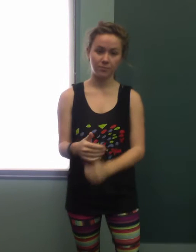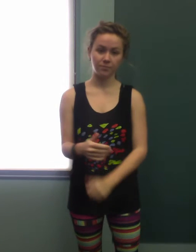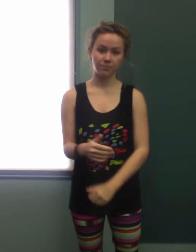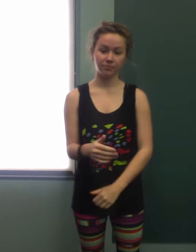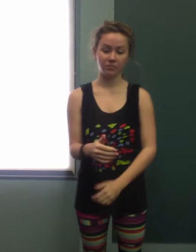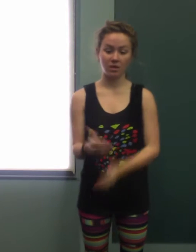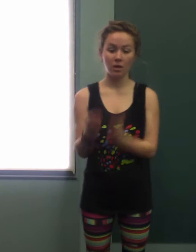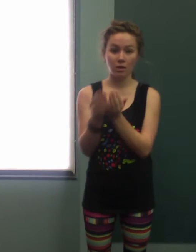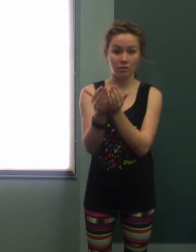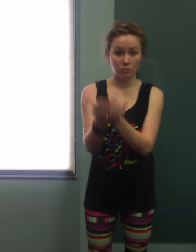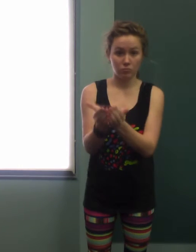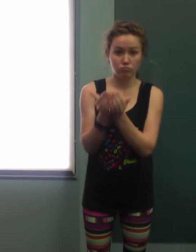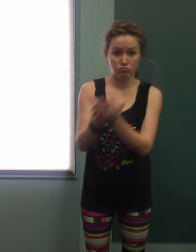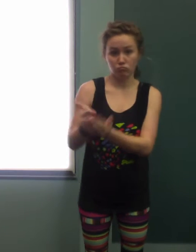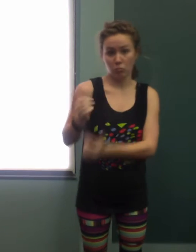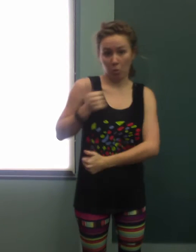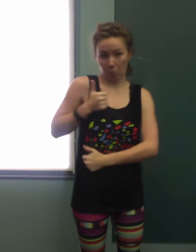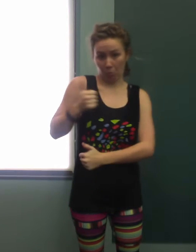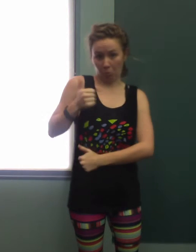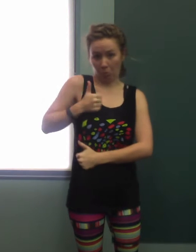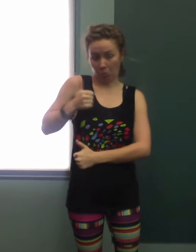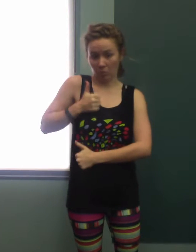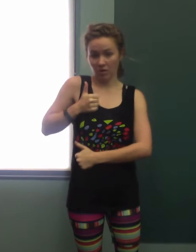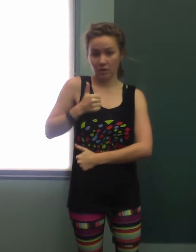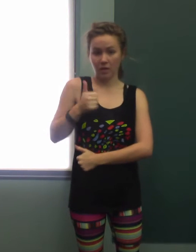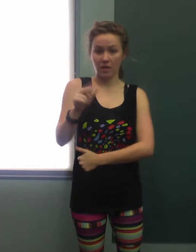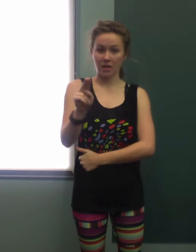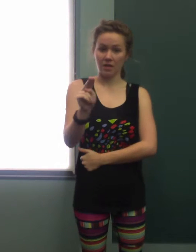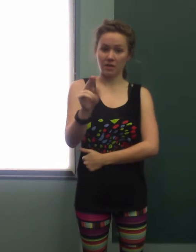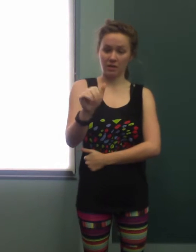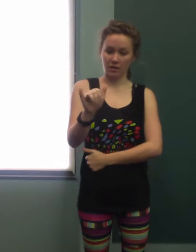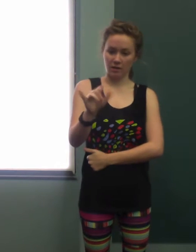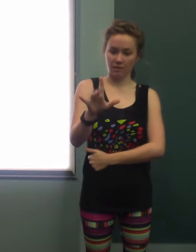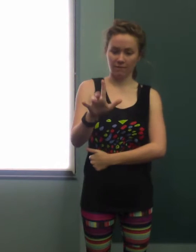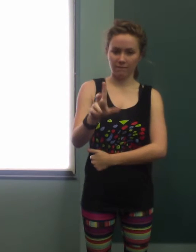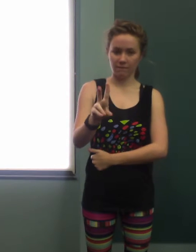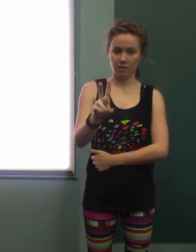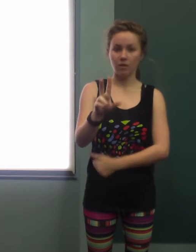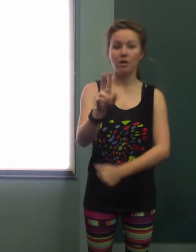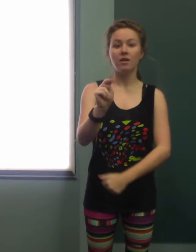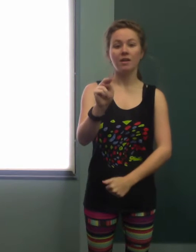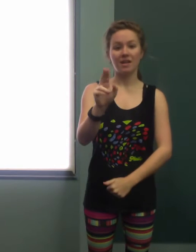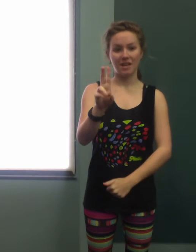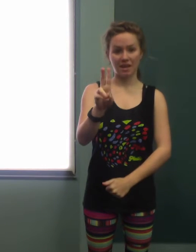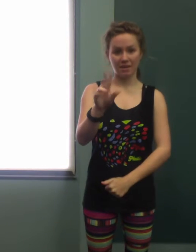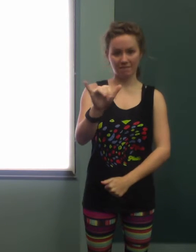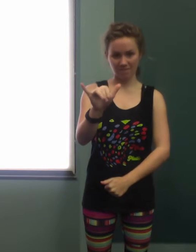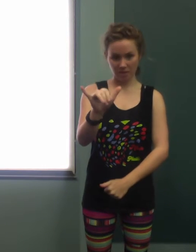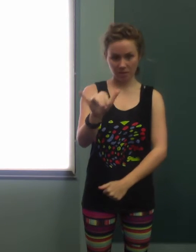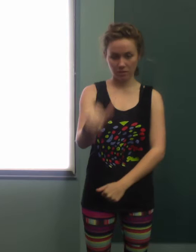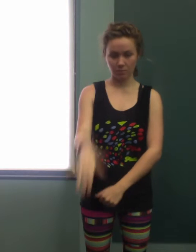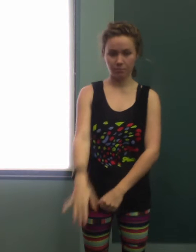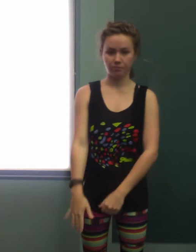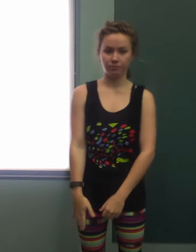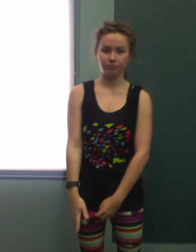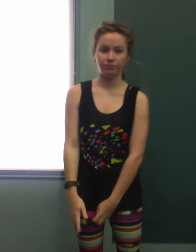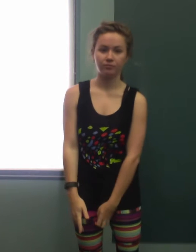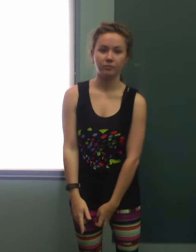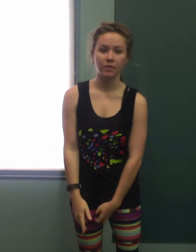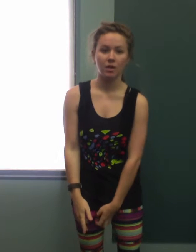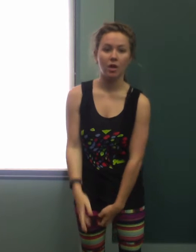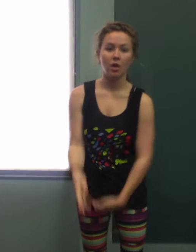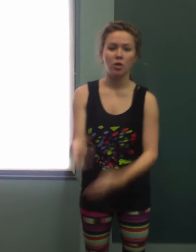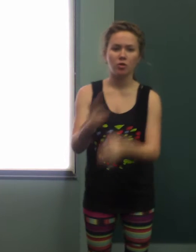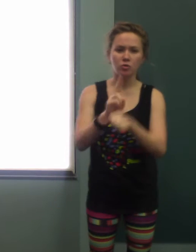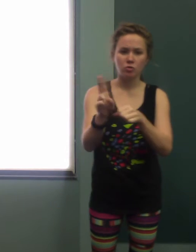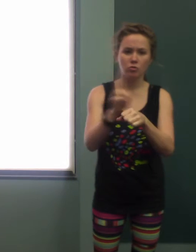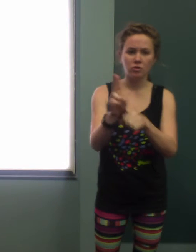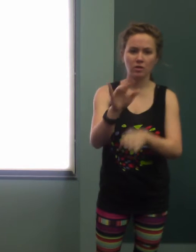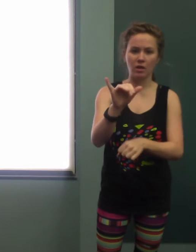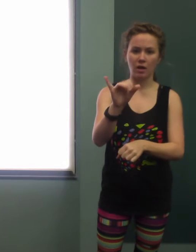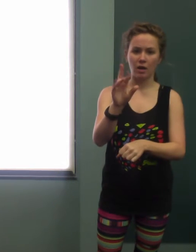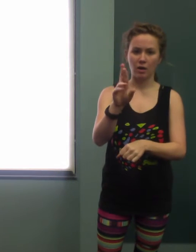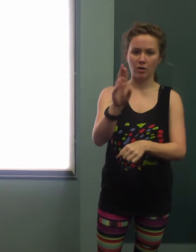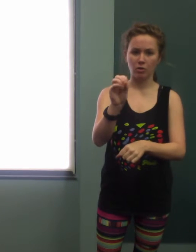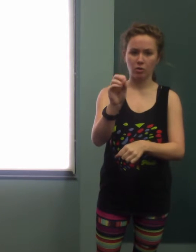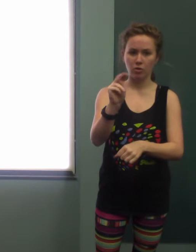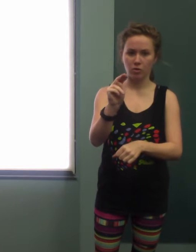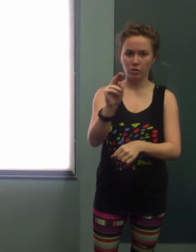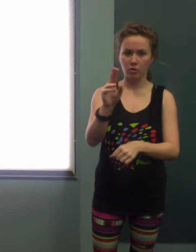wars. Although not invented as a result of the war, the use of ironclads, submarine warfare, and the